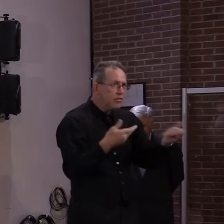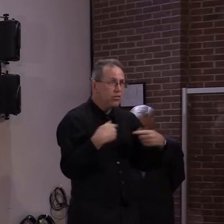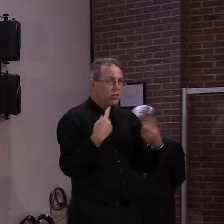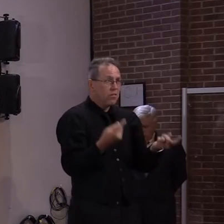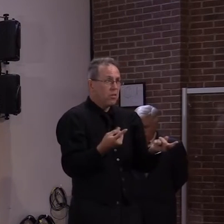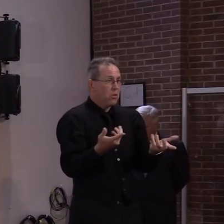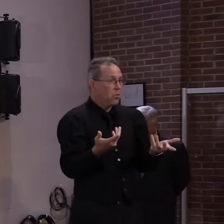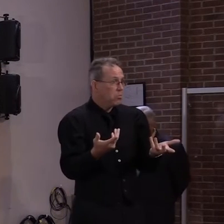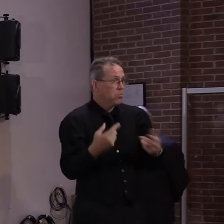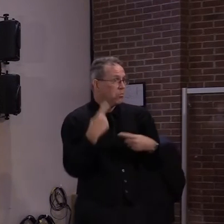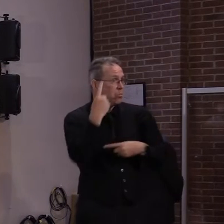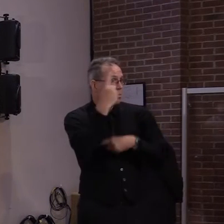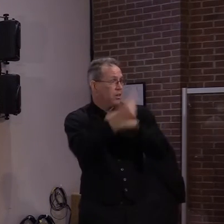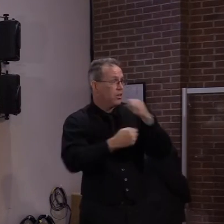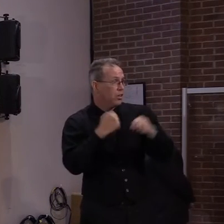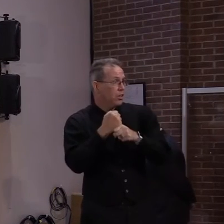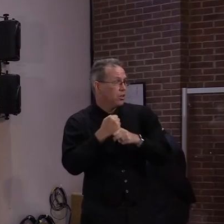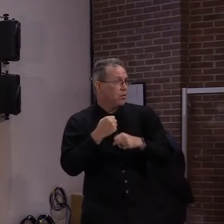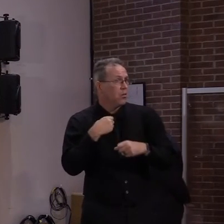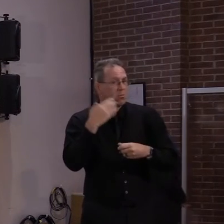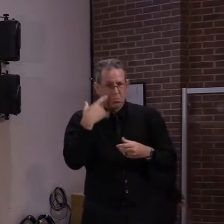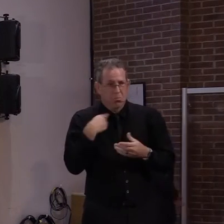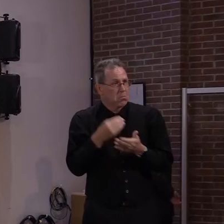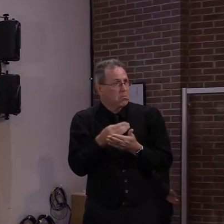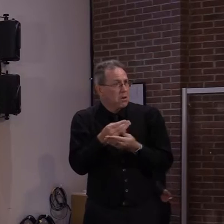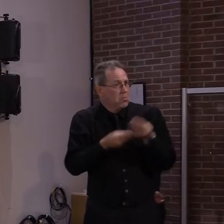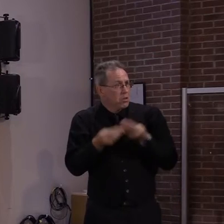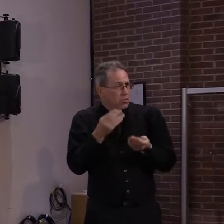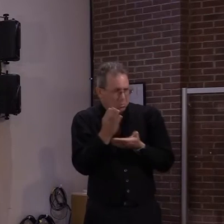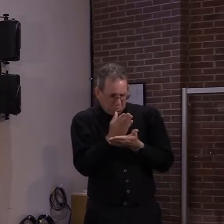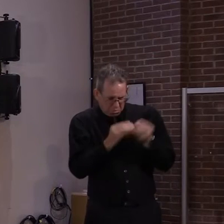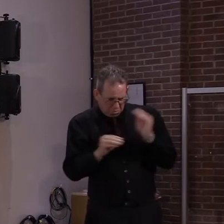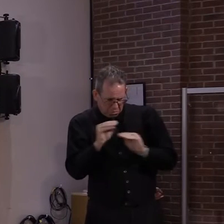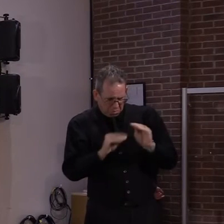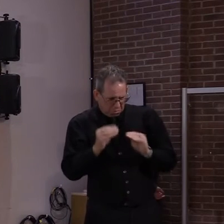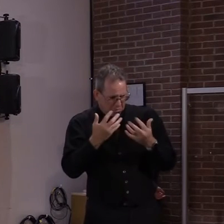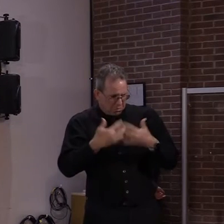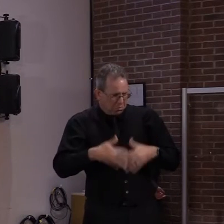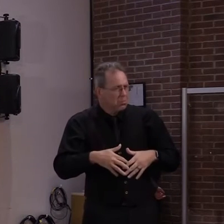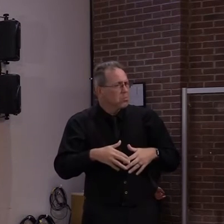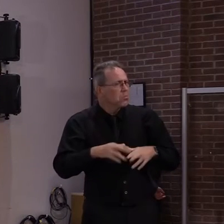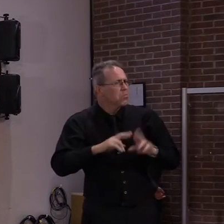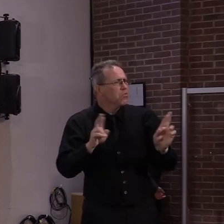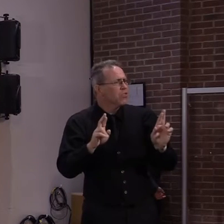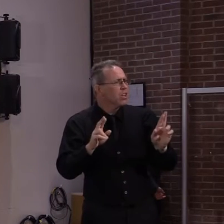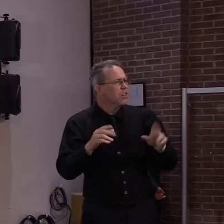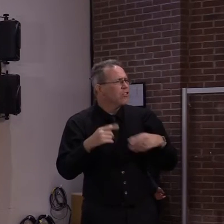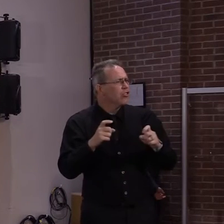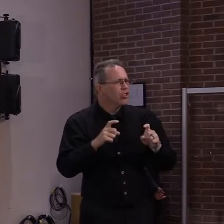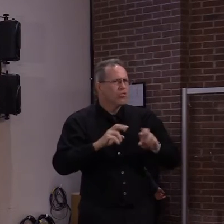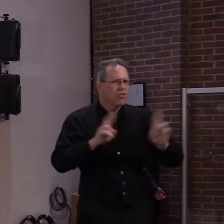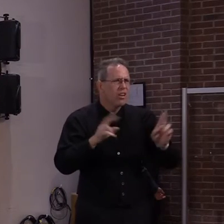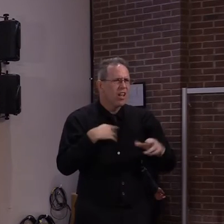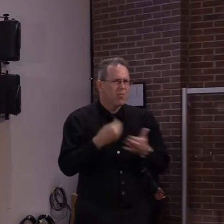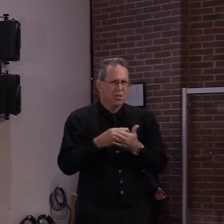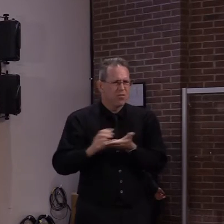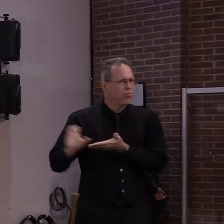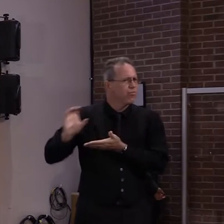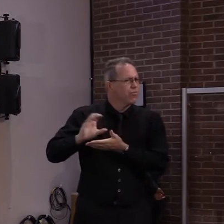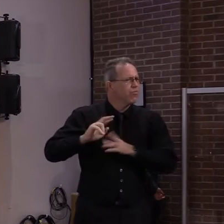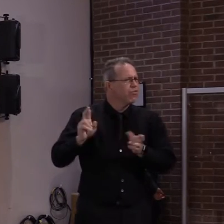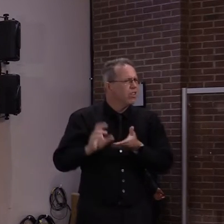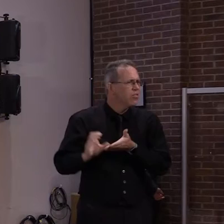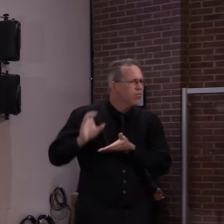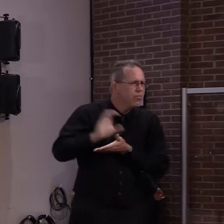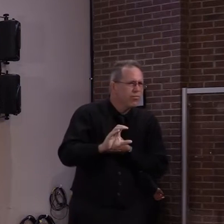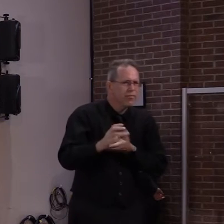in terms of our state budget, with the surpluses, tremendous surpluses that we've experienced, just